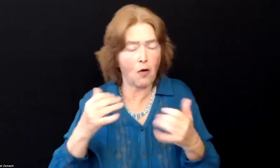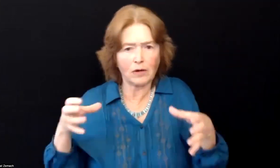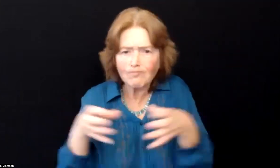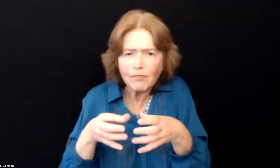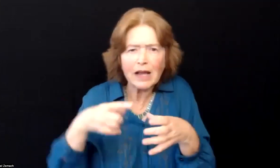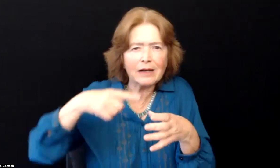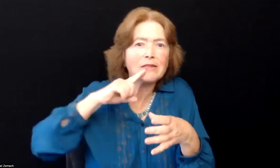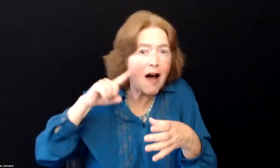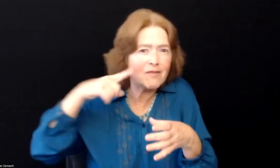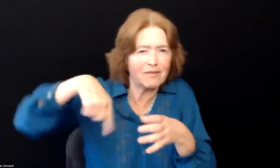is